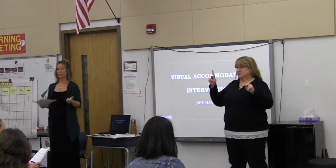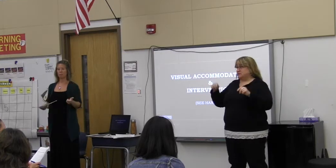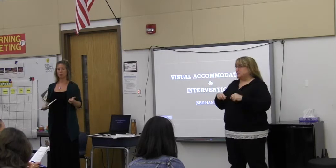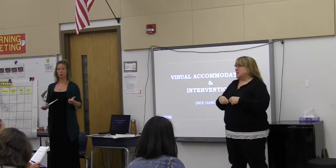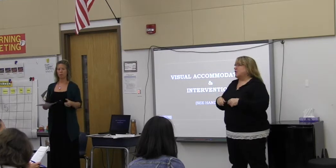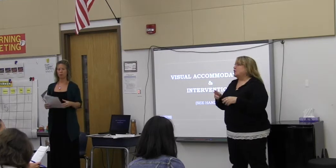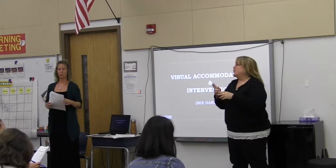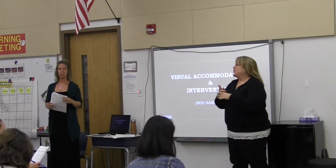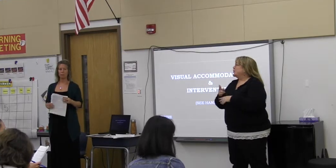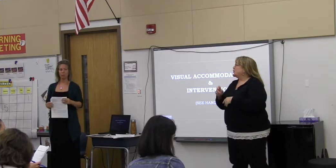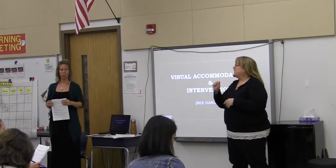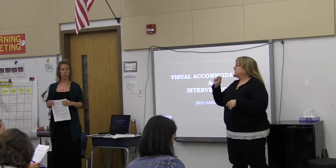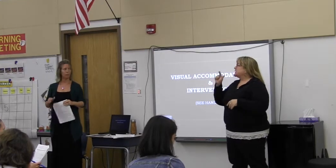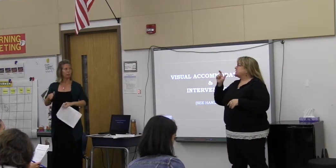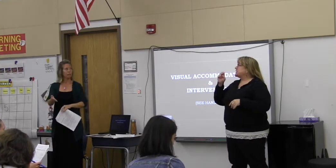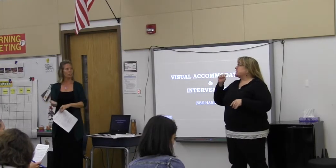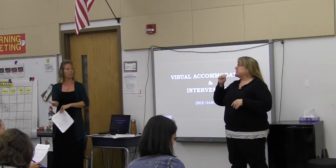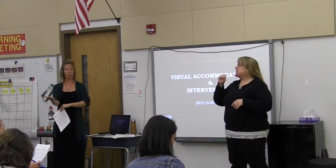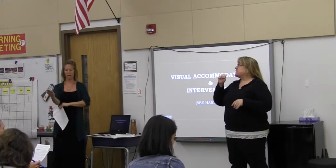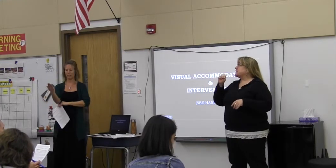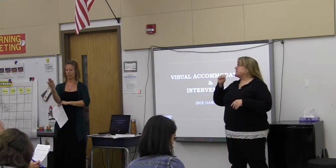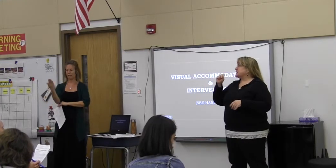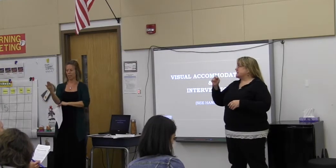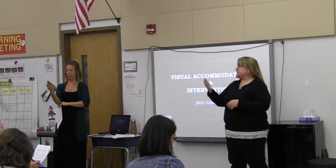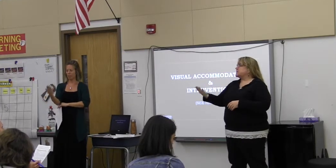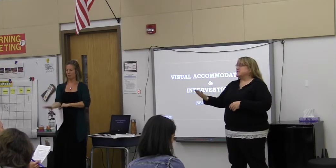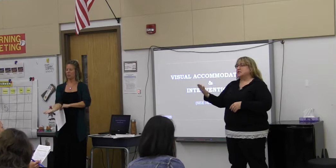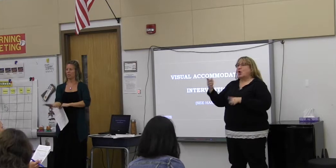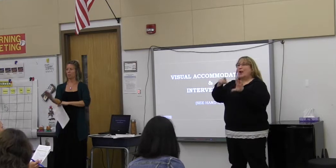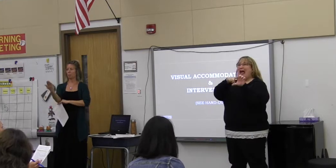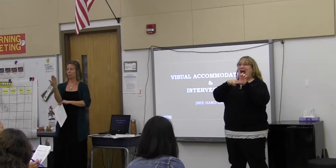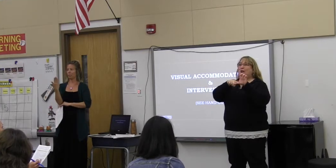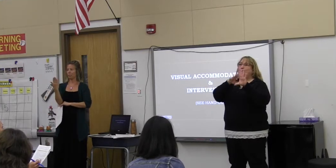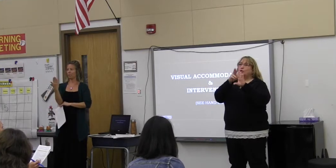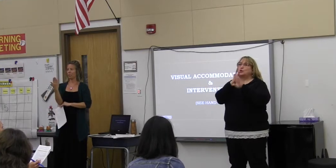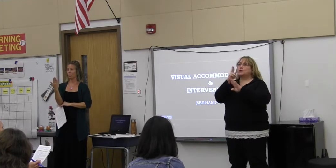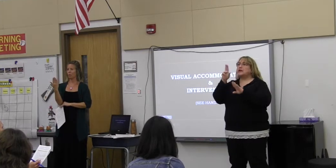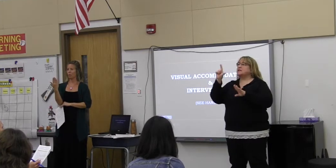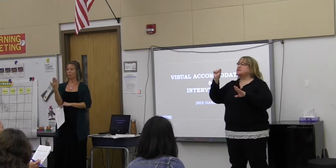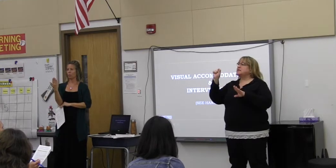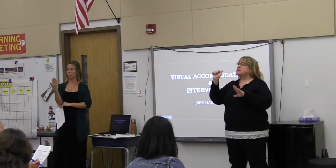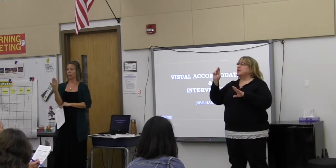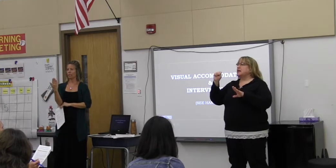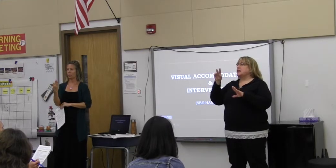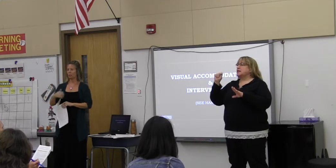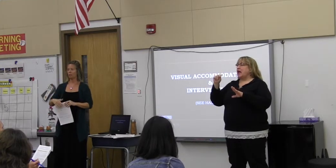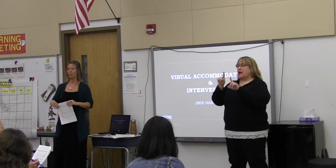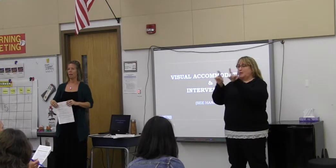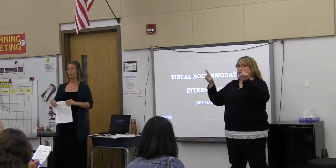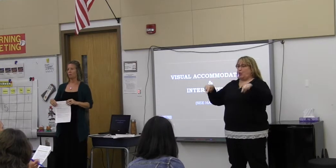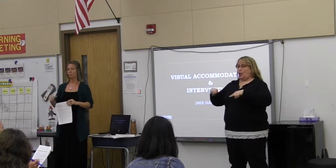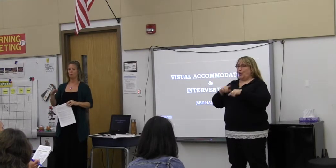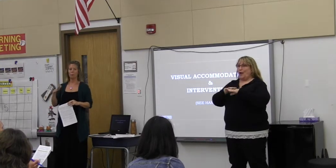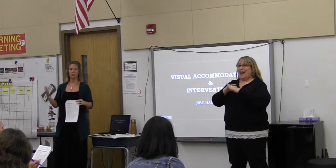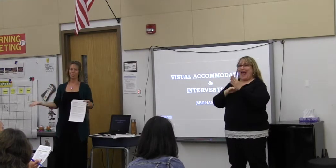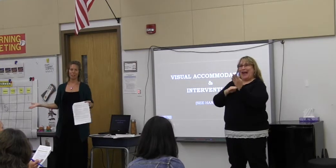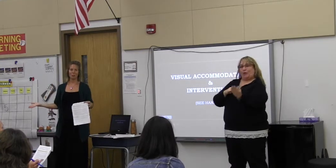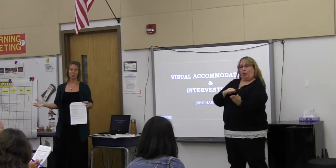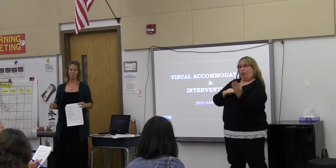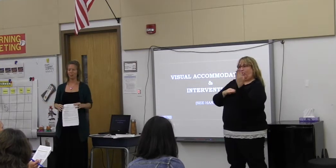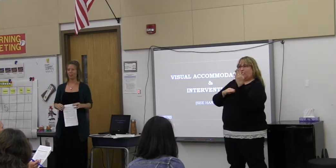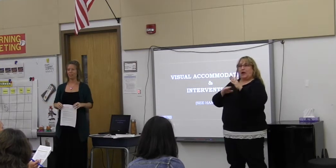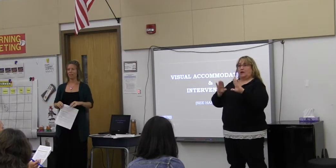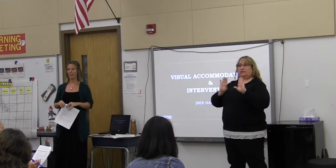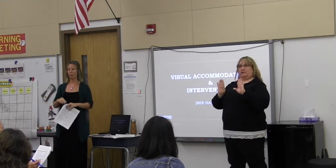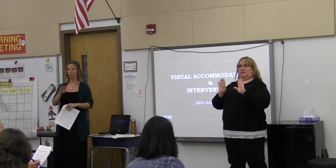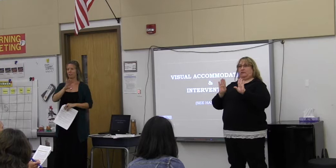Using a slant board is really beneficial. So kind of like that little thing that brings things a little bit closer up to eye level. Both the